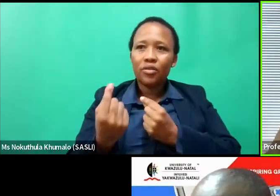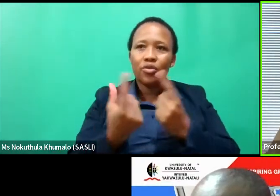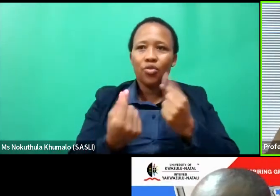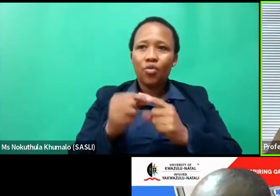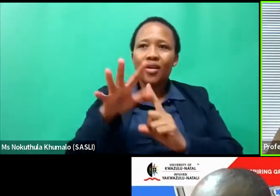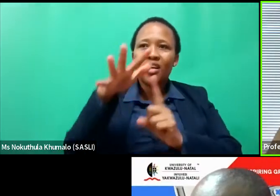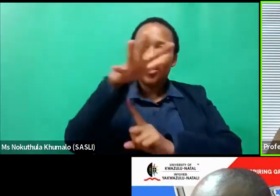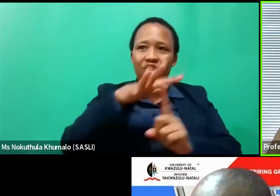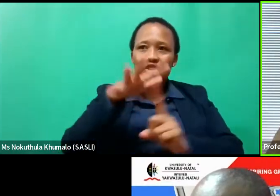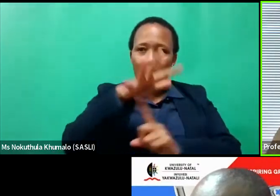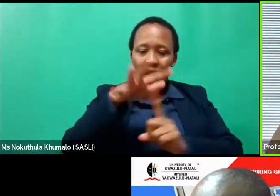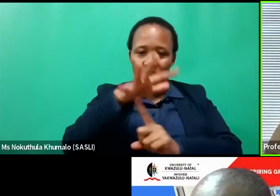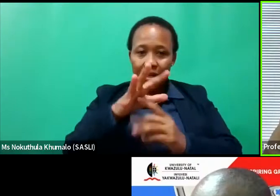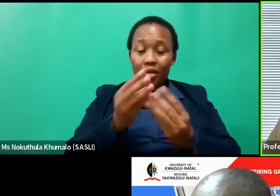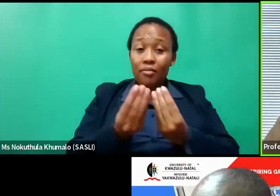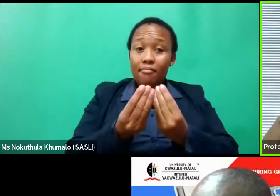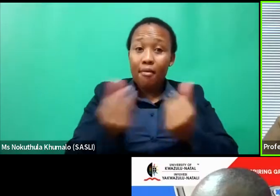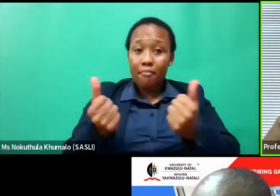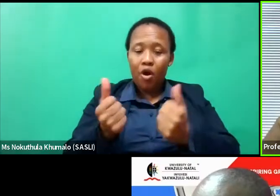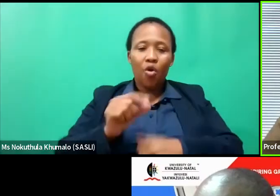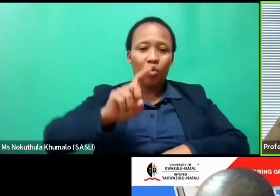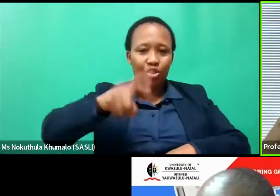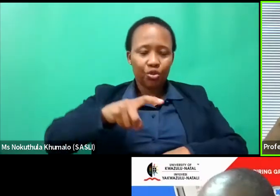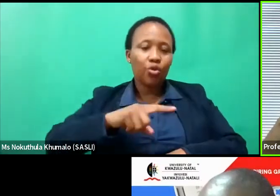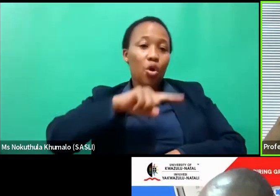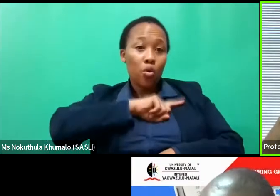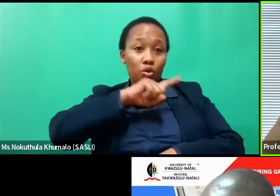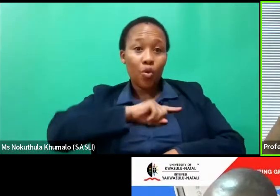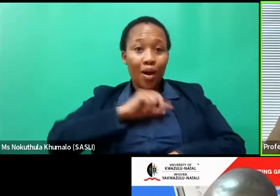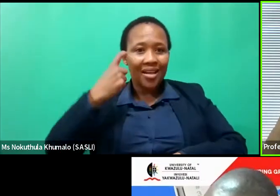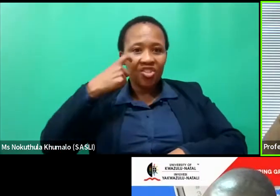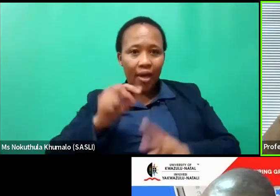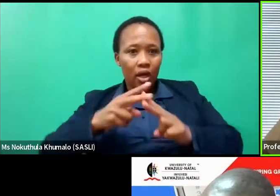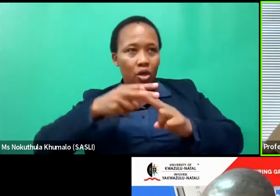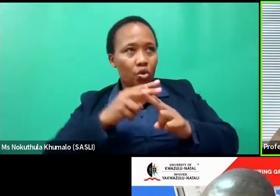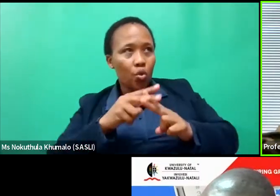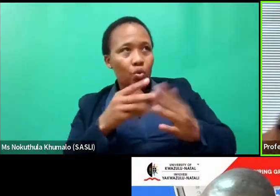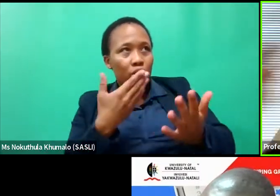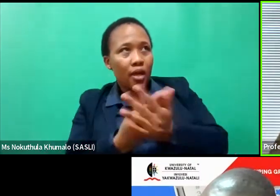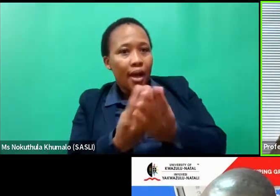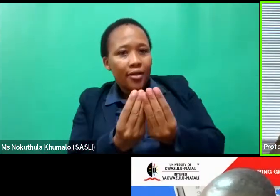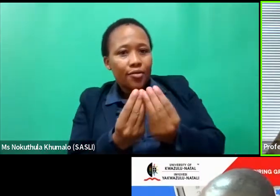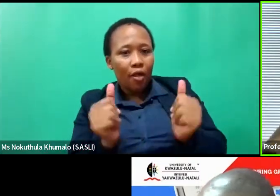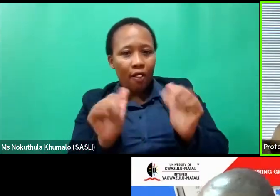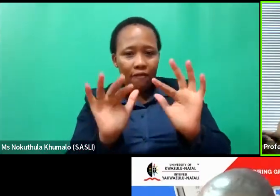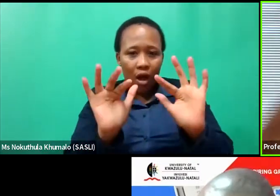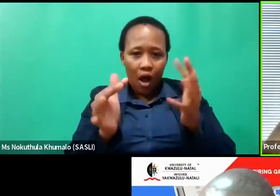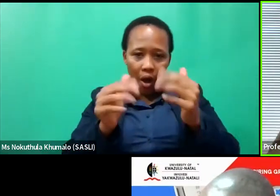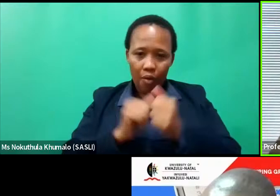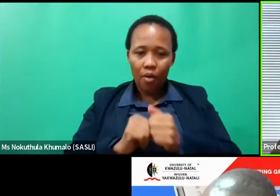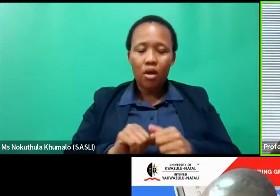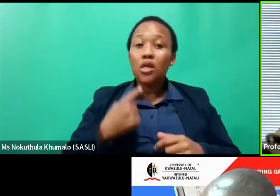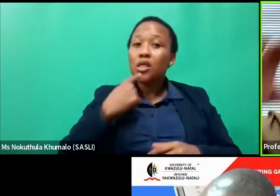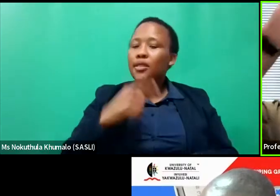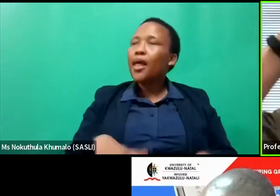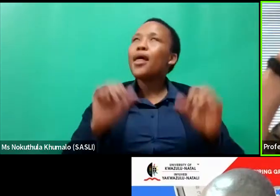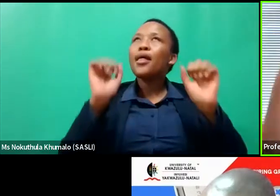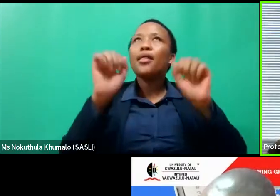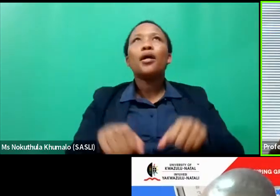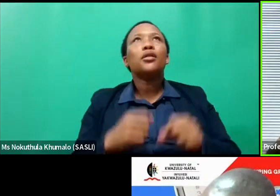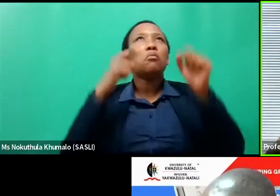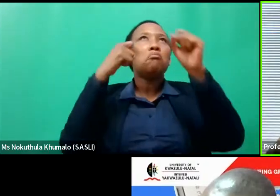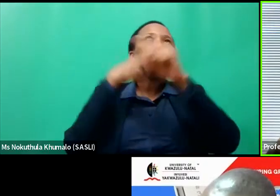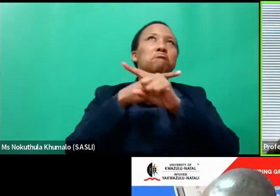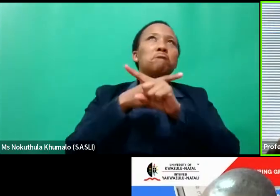the intellectual tools to deal with it, to complexity. We can't say to them, this is a complex situation, we can do nothing about it, everything